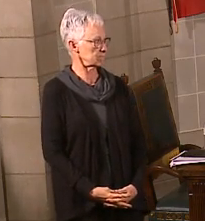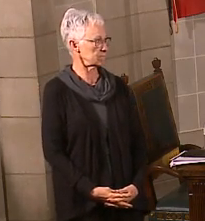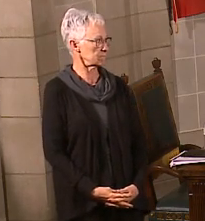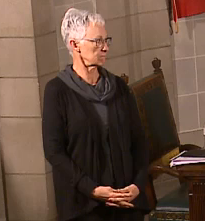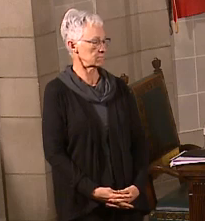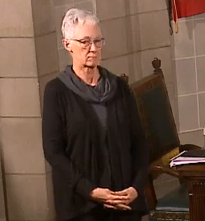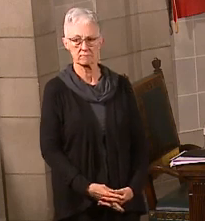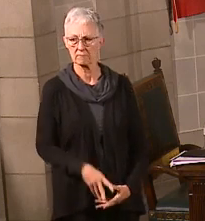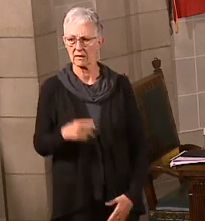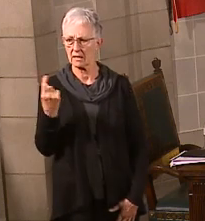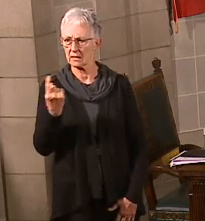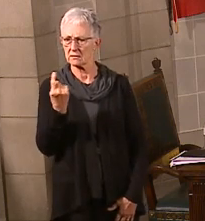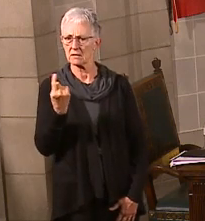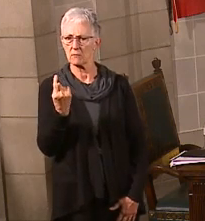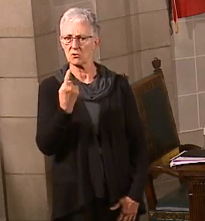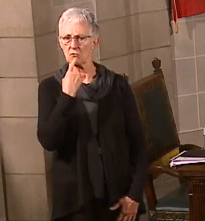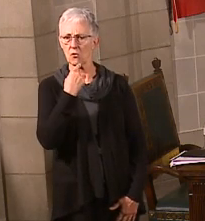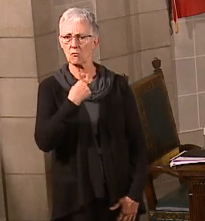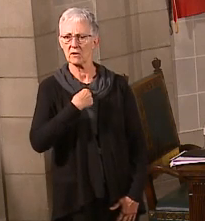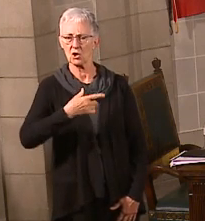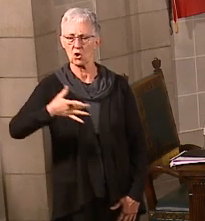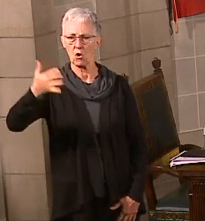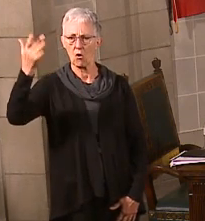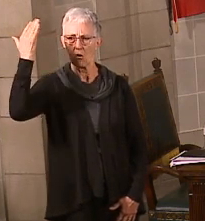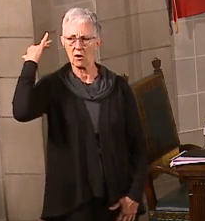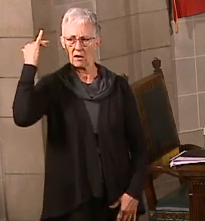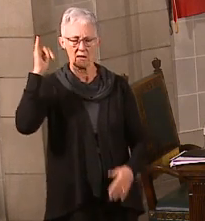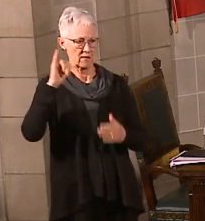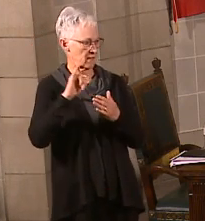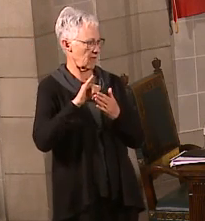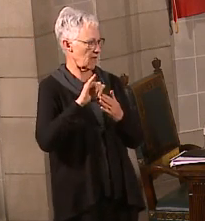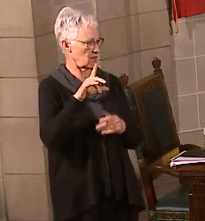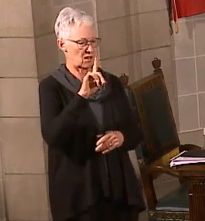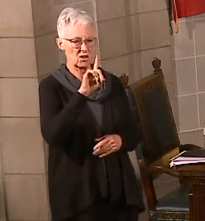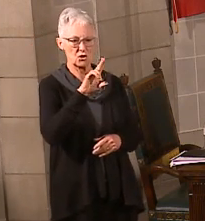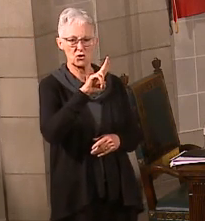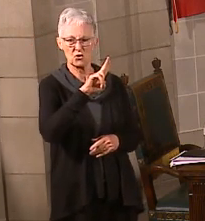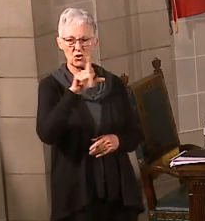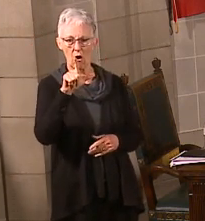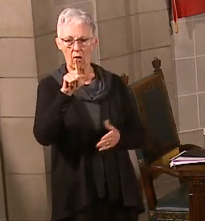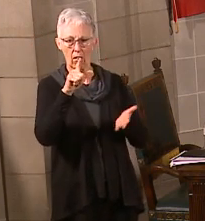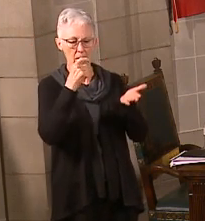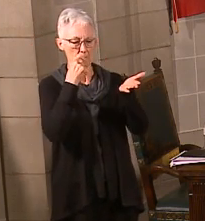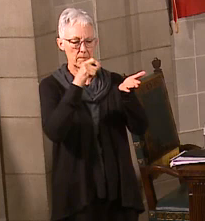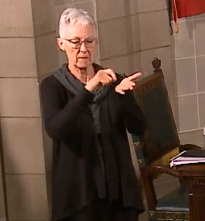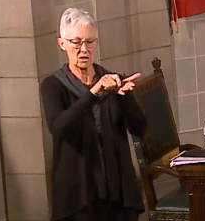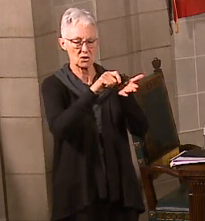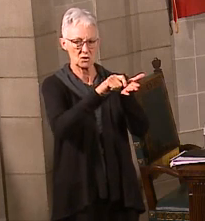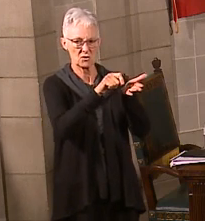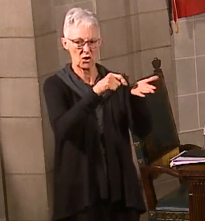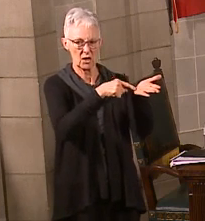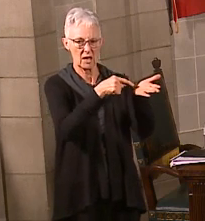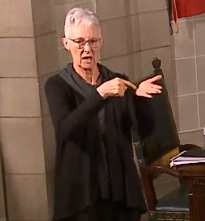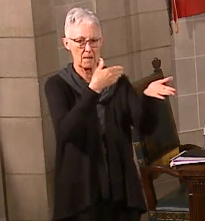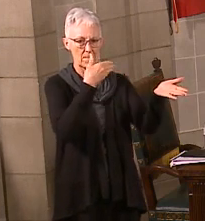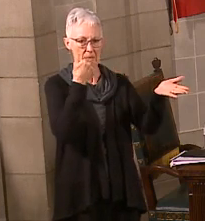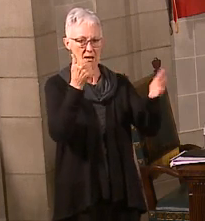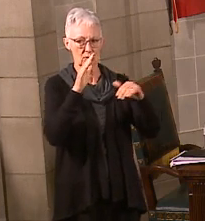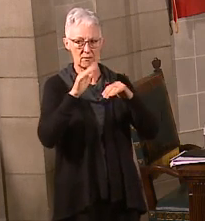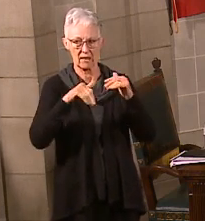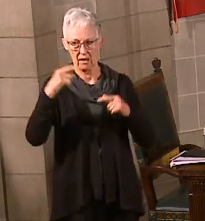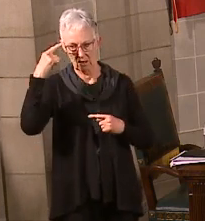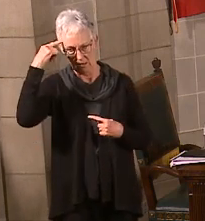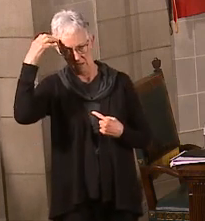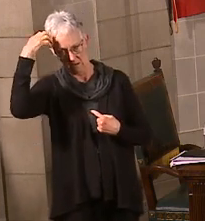Somebody once told me that a dull pencil's better than a sharp mind, so I wrote these numbers down. I'm not like the governor,